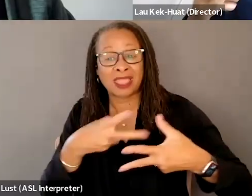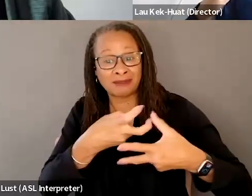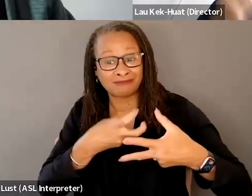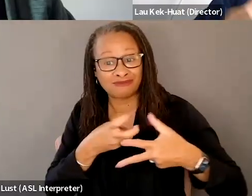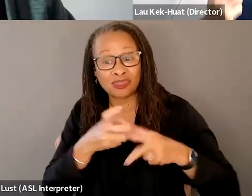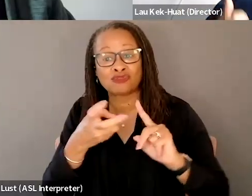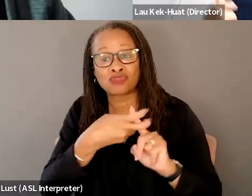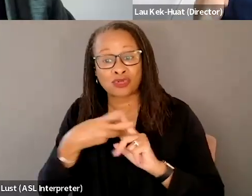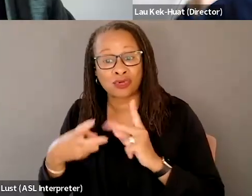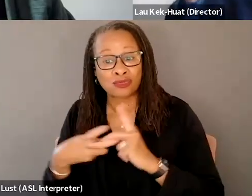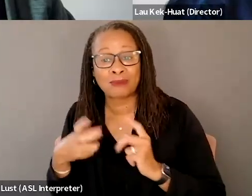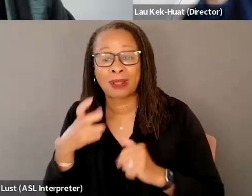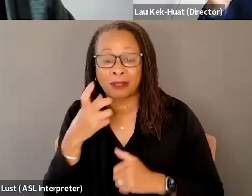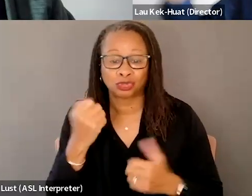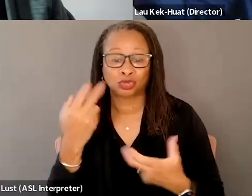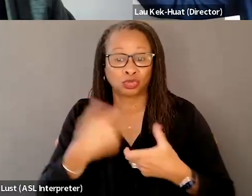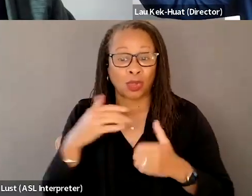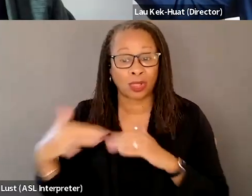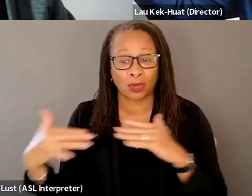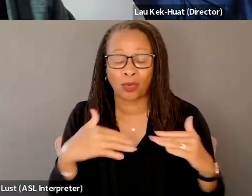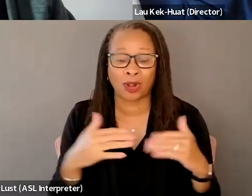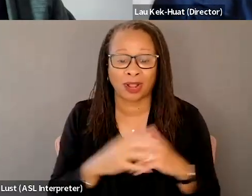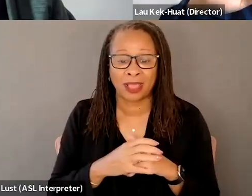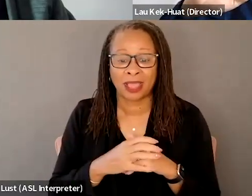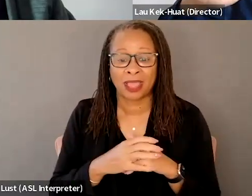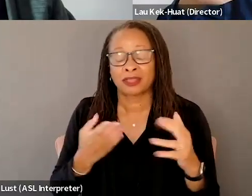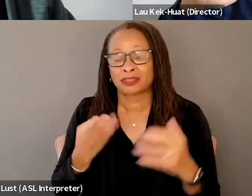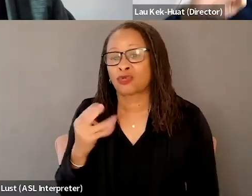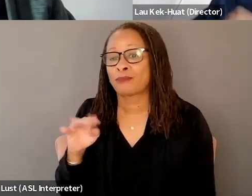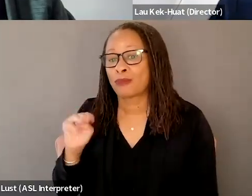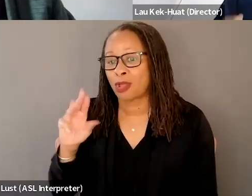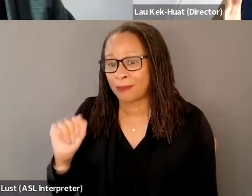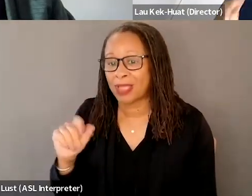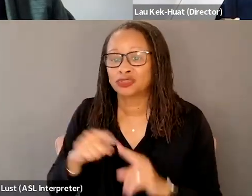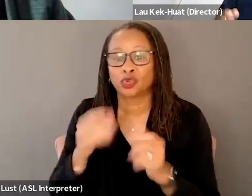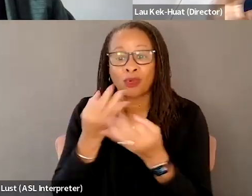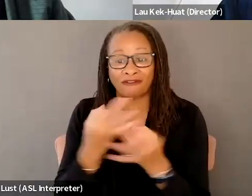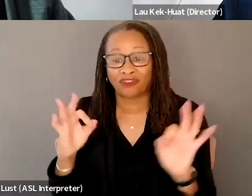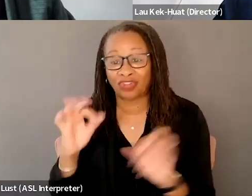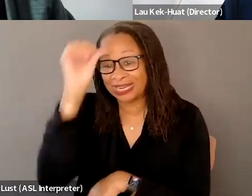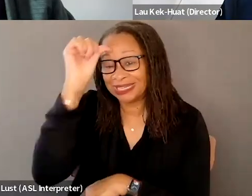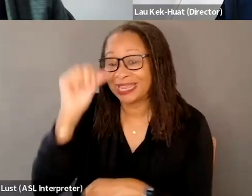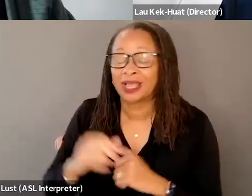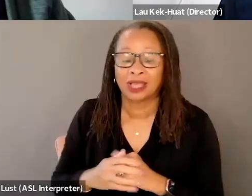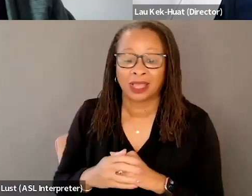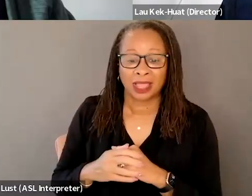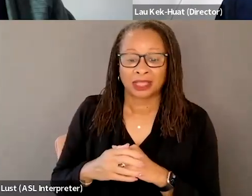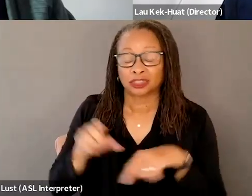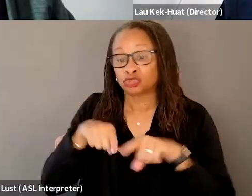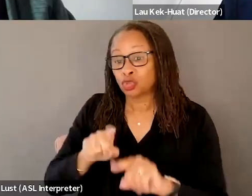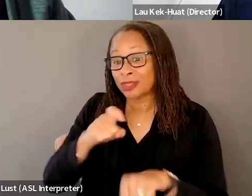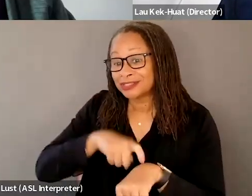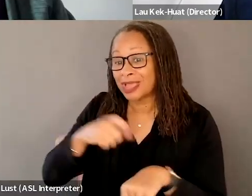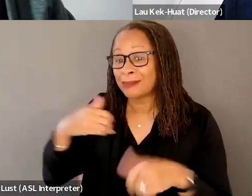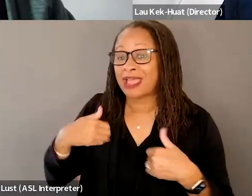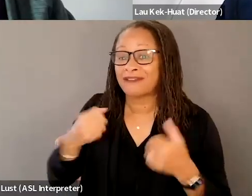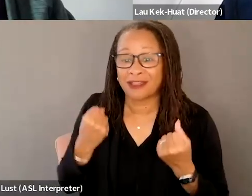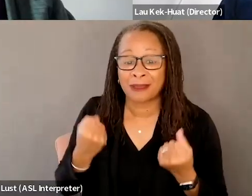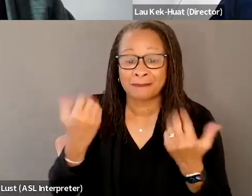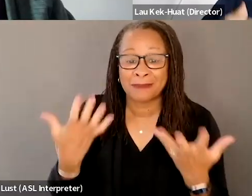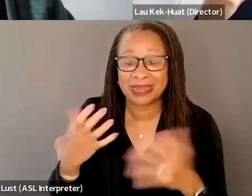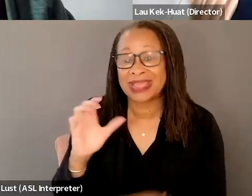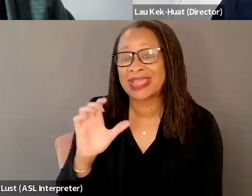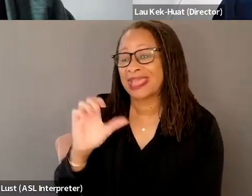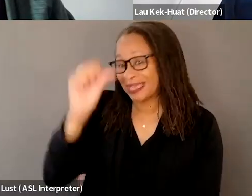that to join their war through the Burma to free India. And in fact, during the time, there are a lot of